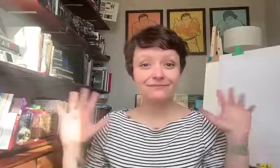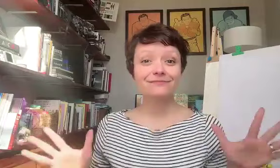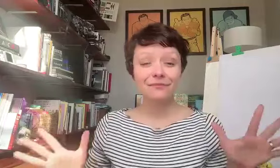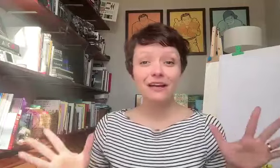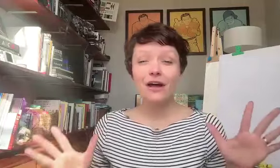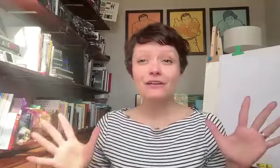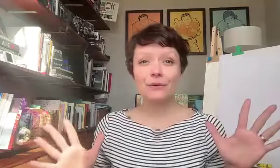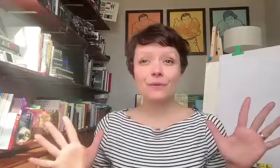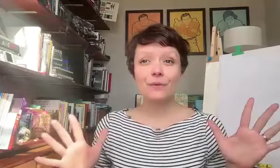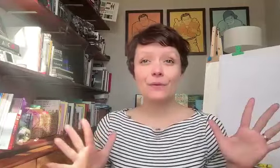So